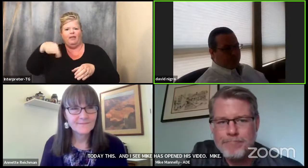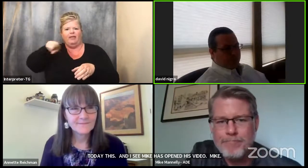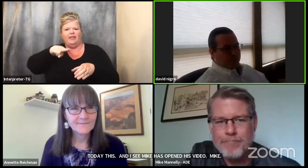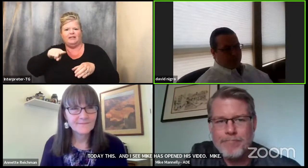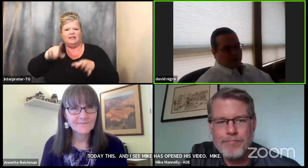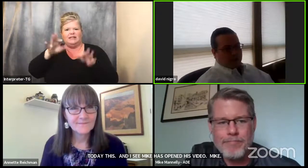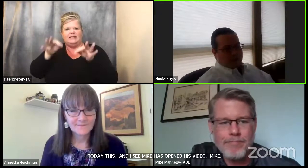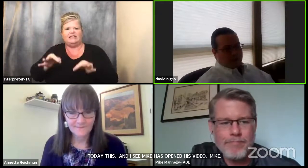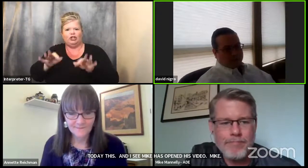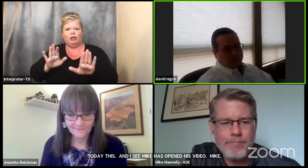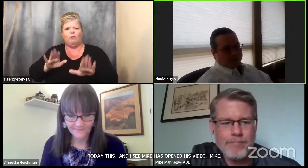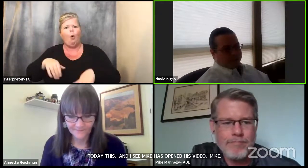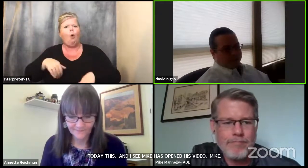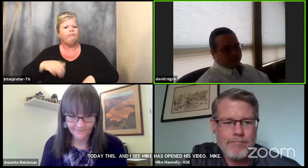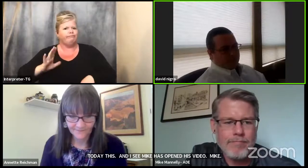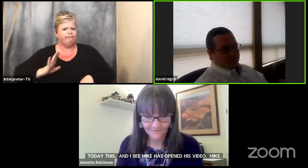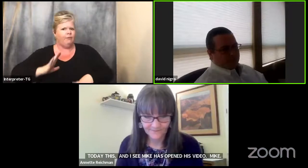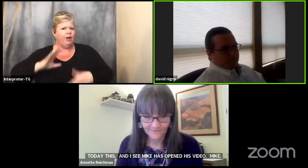Thank you. That's noted.